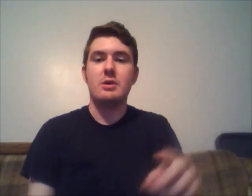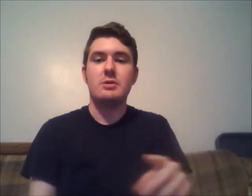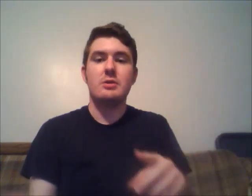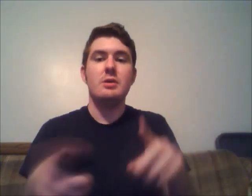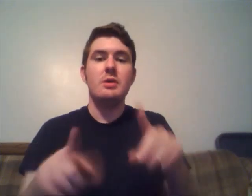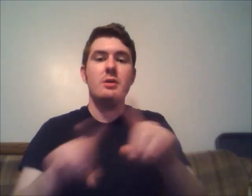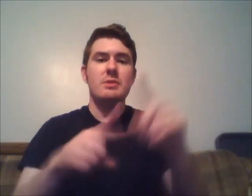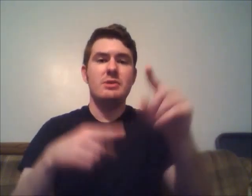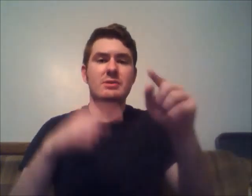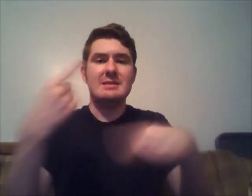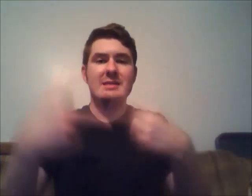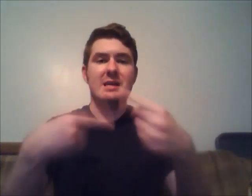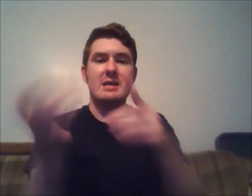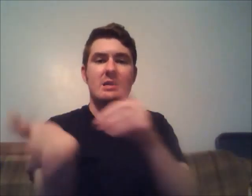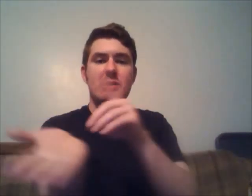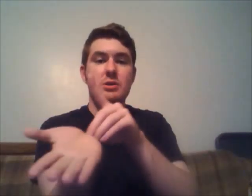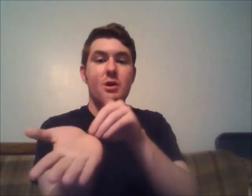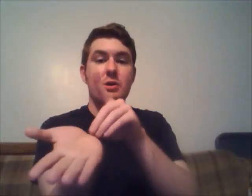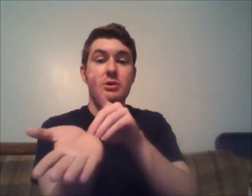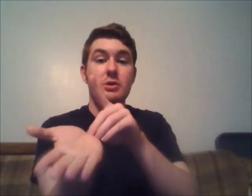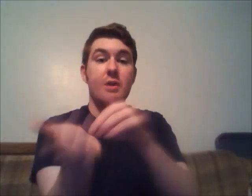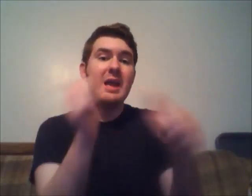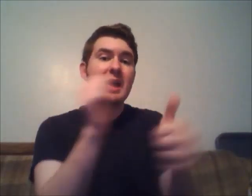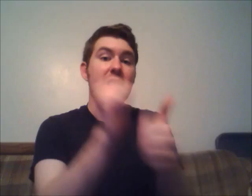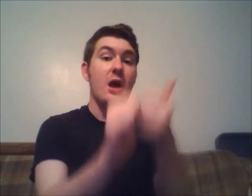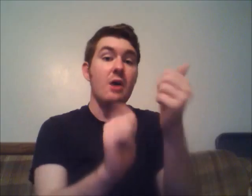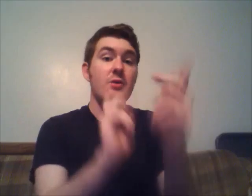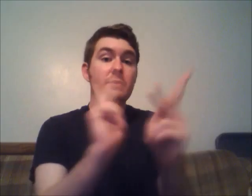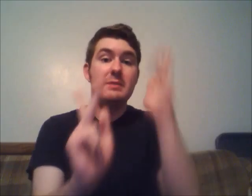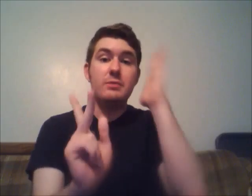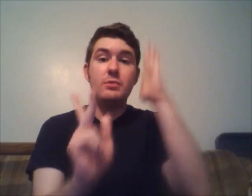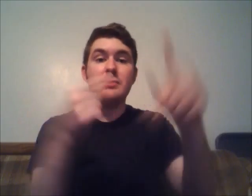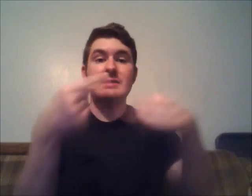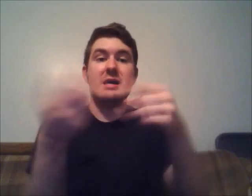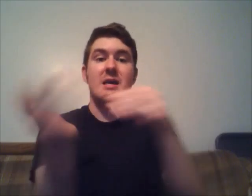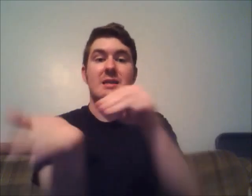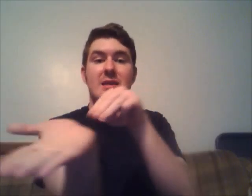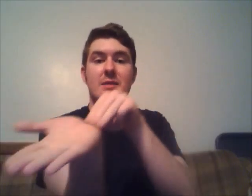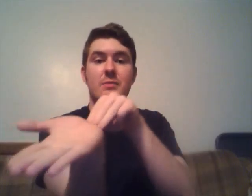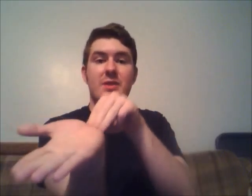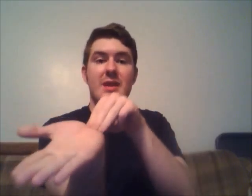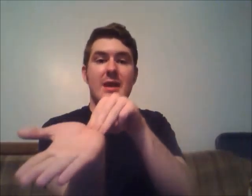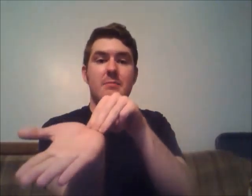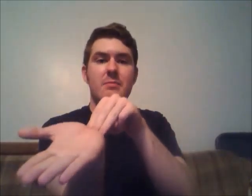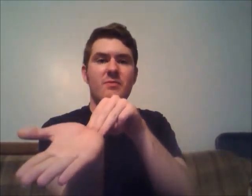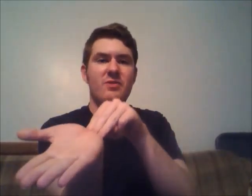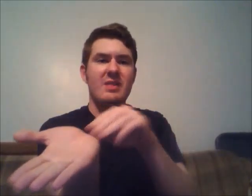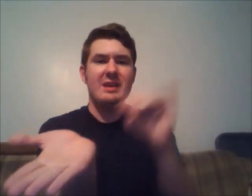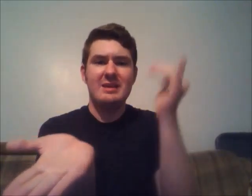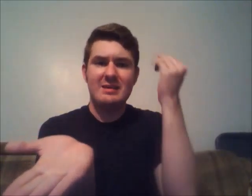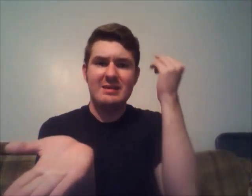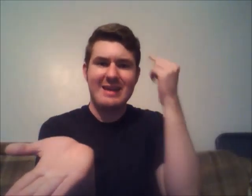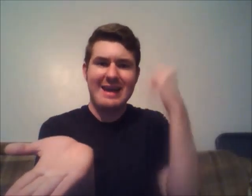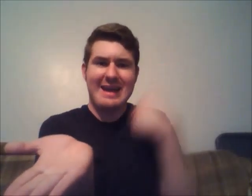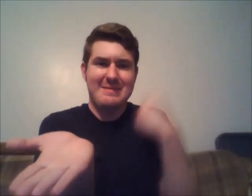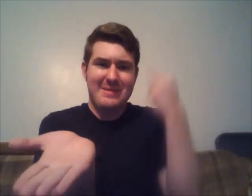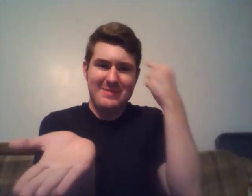Doctor. But you can sign doctor, and other people will sign with an M, or I'm thinking